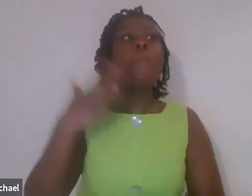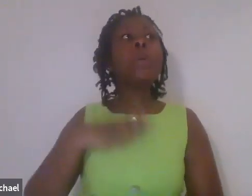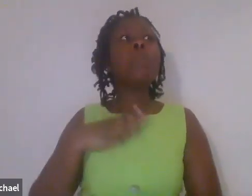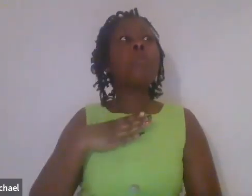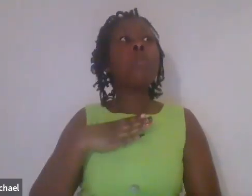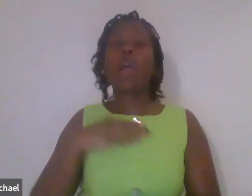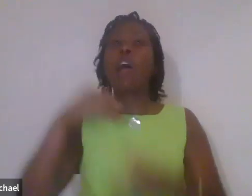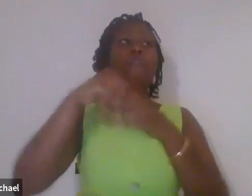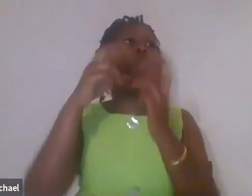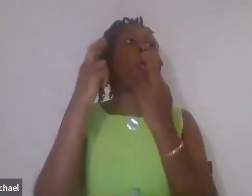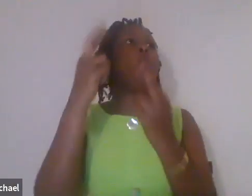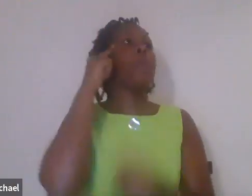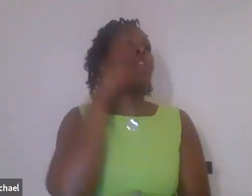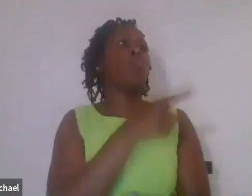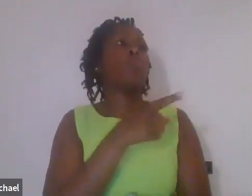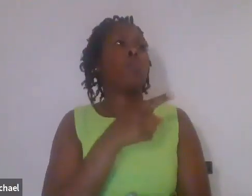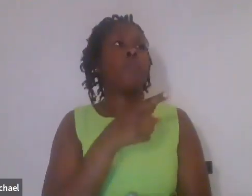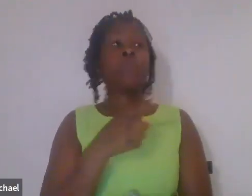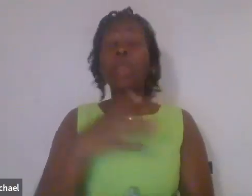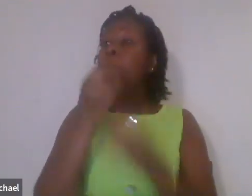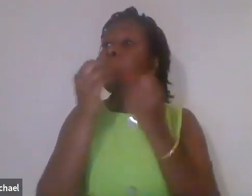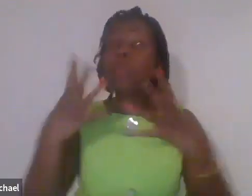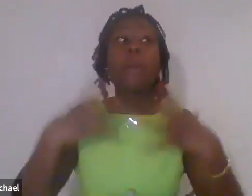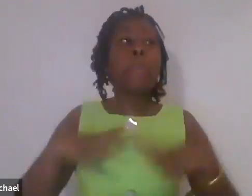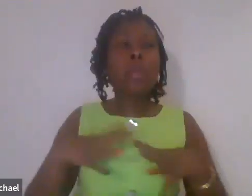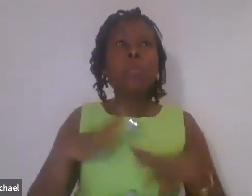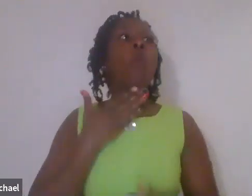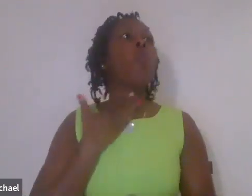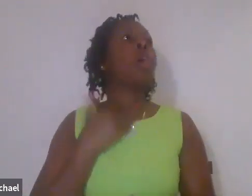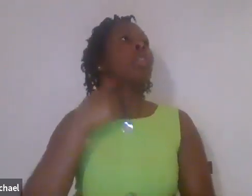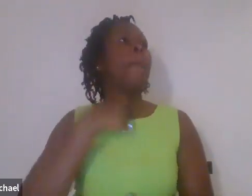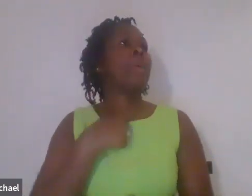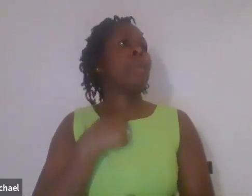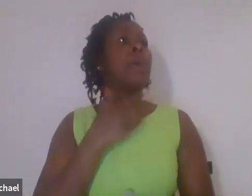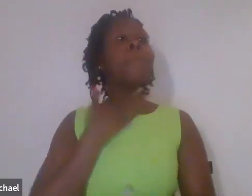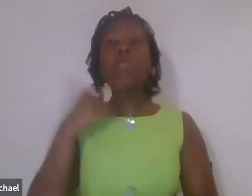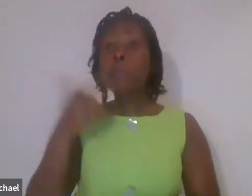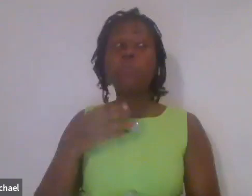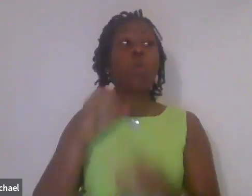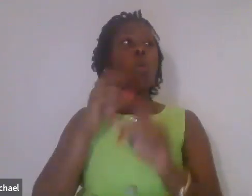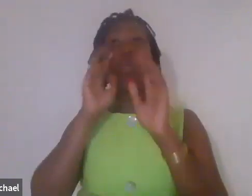always remember the people who have hope in you, and the people who want